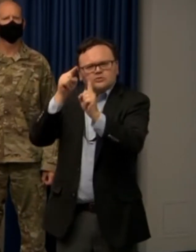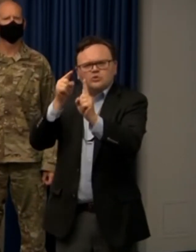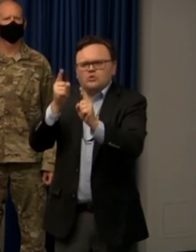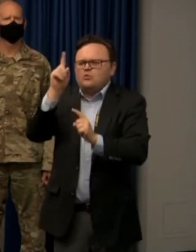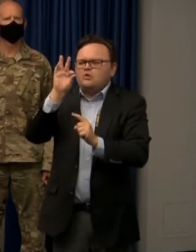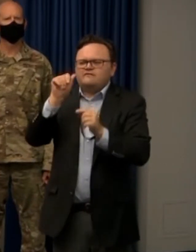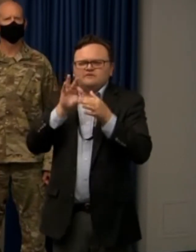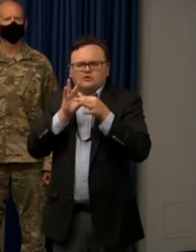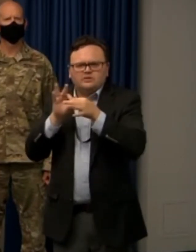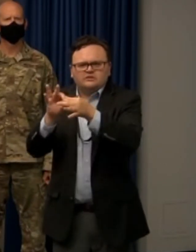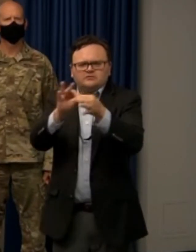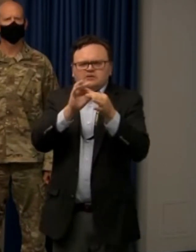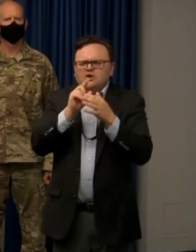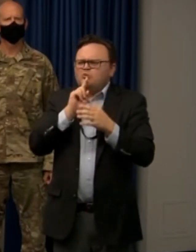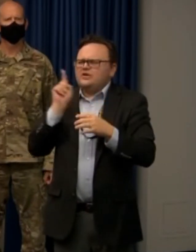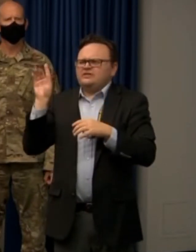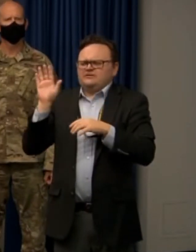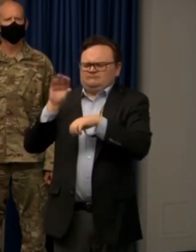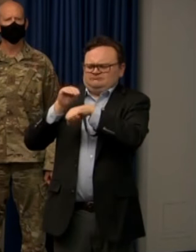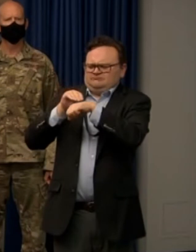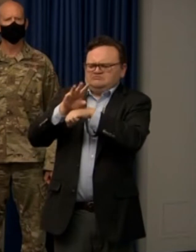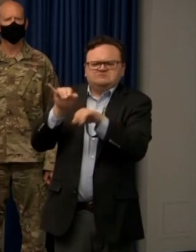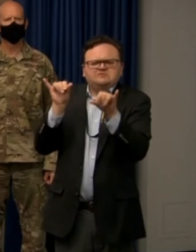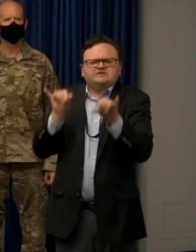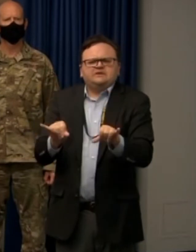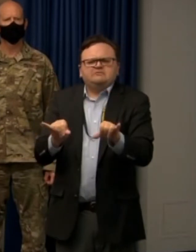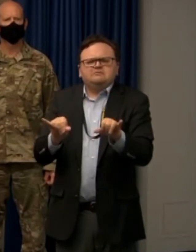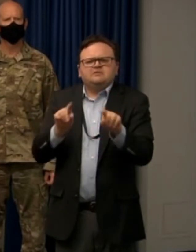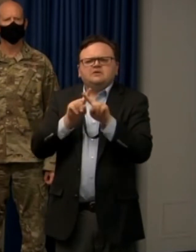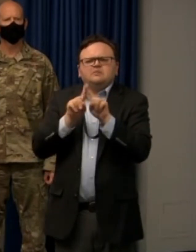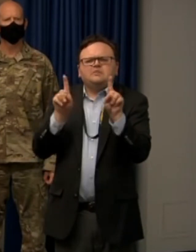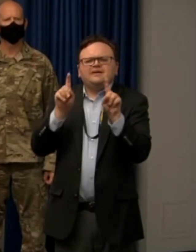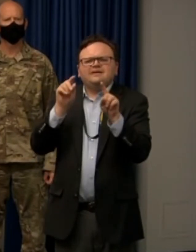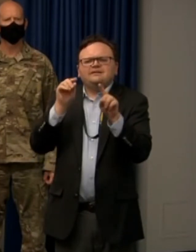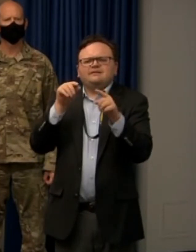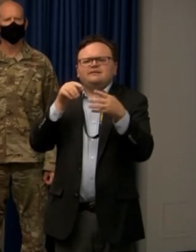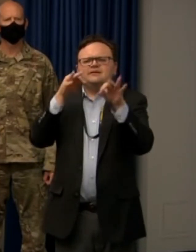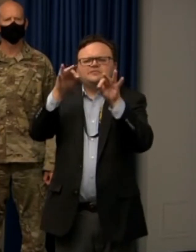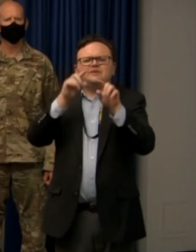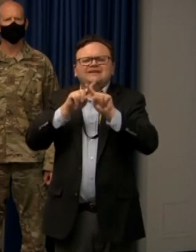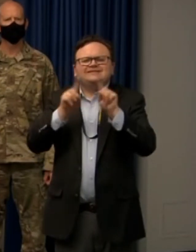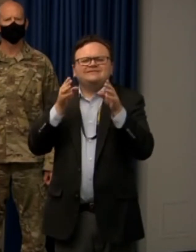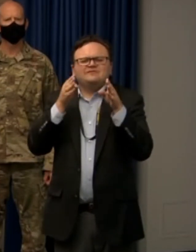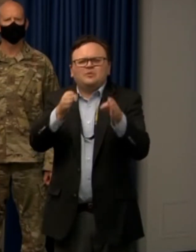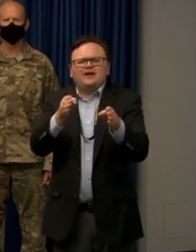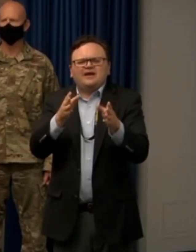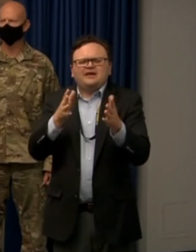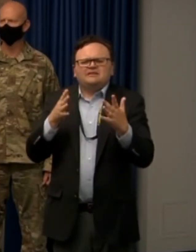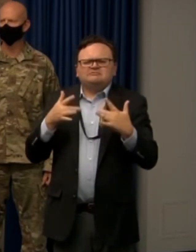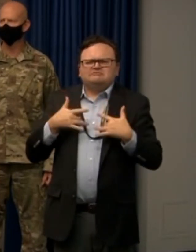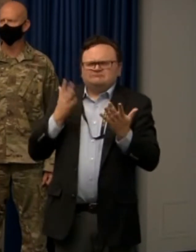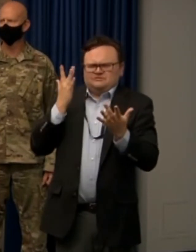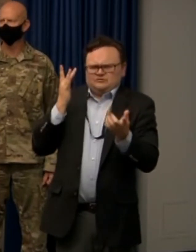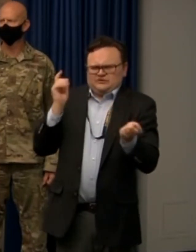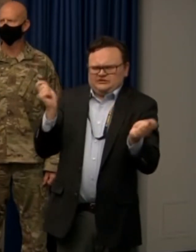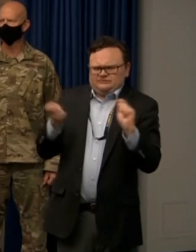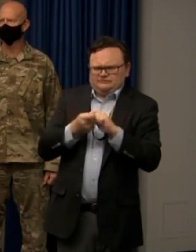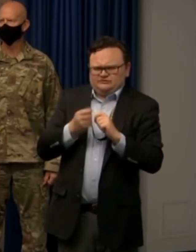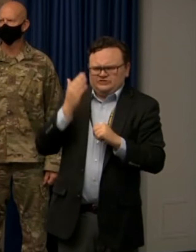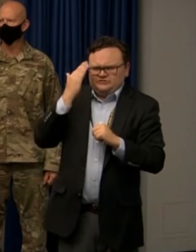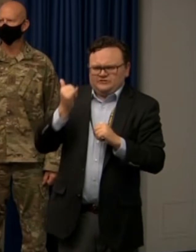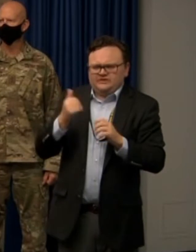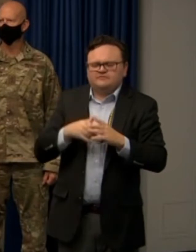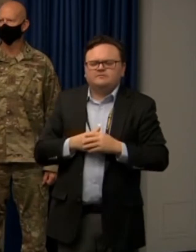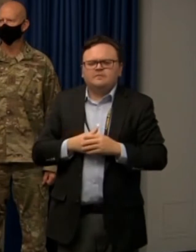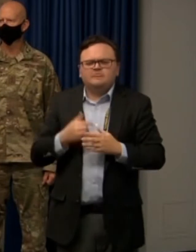same guidance you have been giving. It's wrapped differently now. Why the change? Well, we just felt that we actually like some of